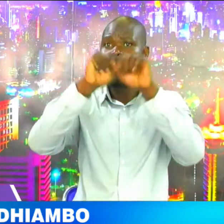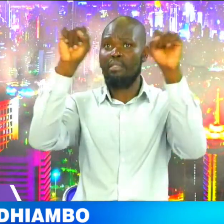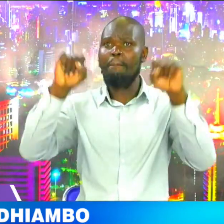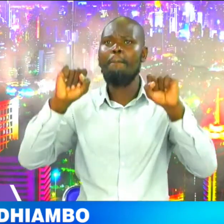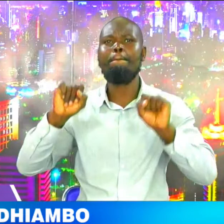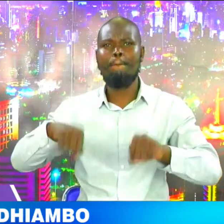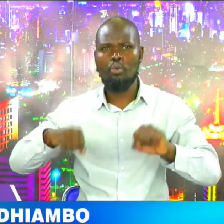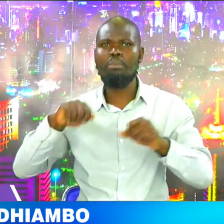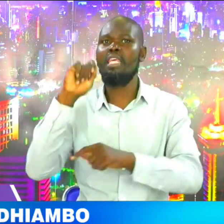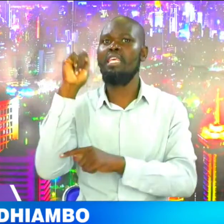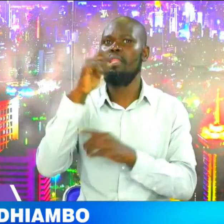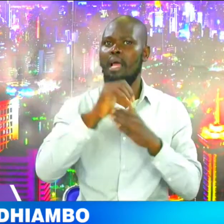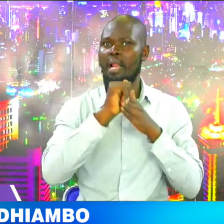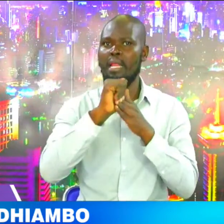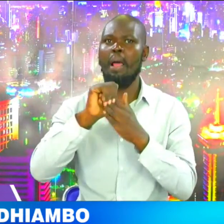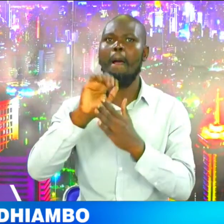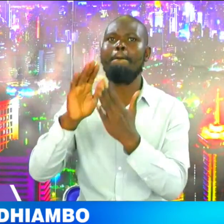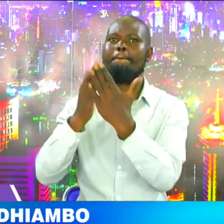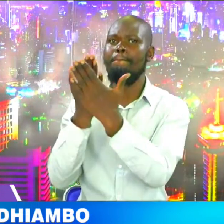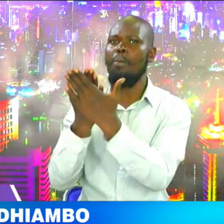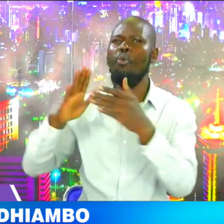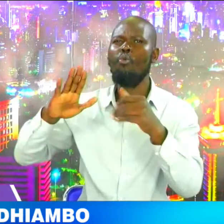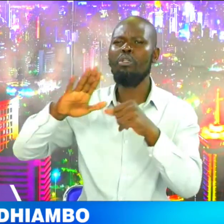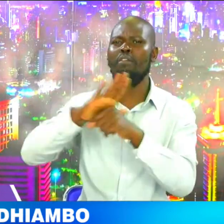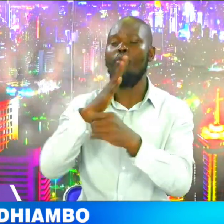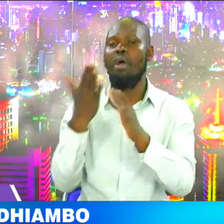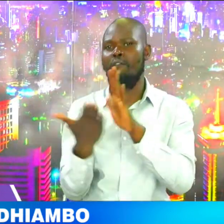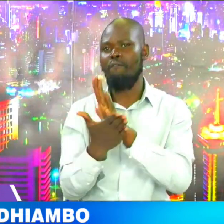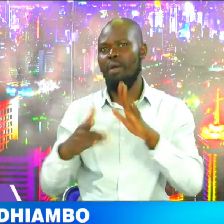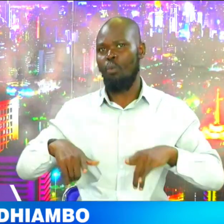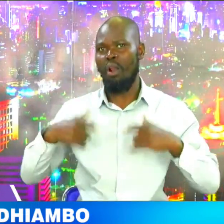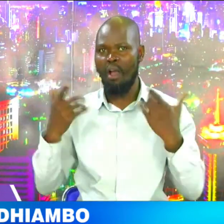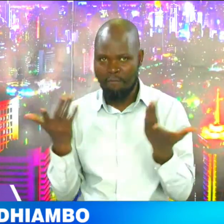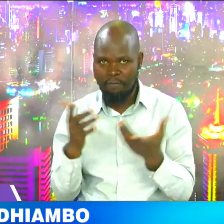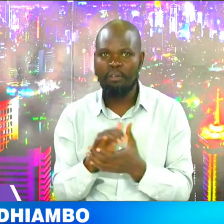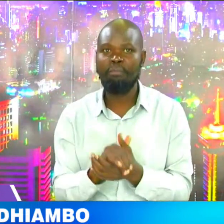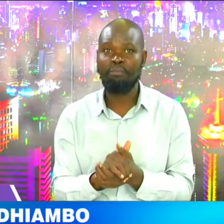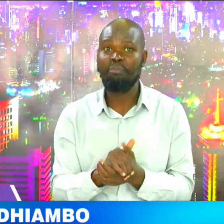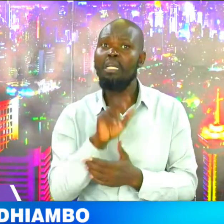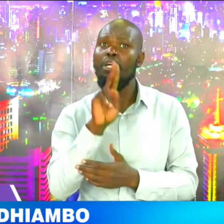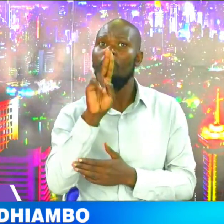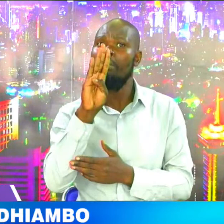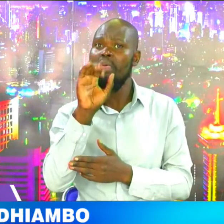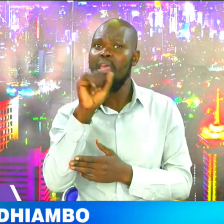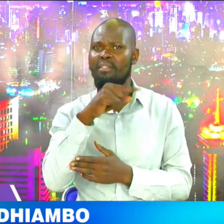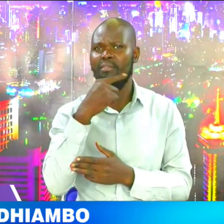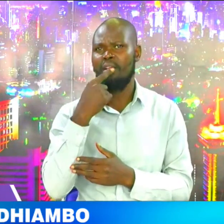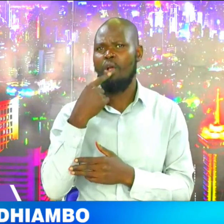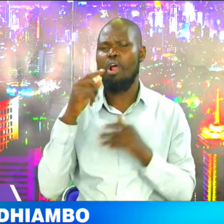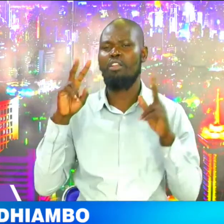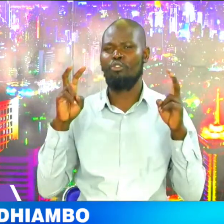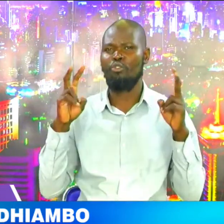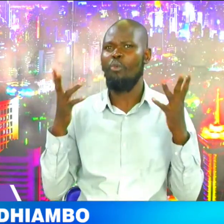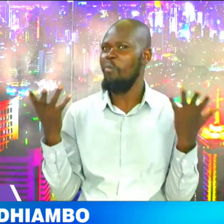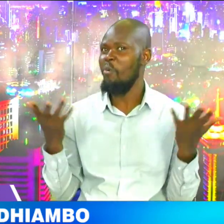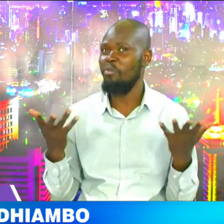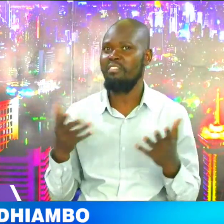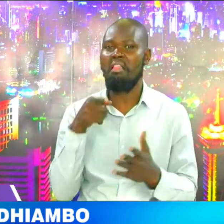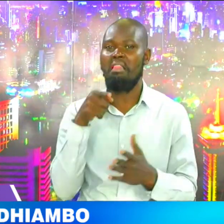Hospital, the USAID Deputy Mission Director Bet Abamadu said this is a step towards